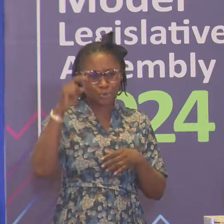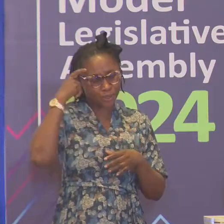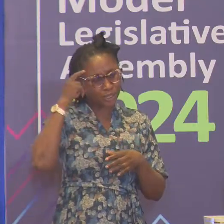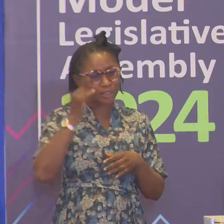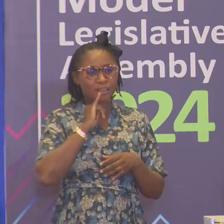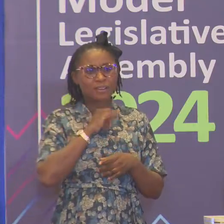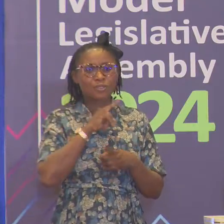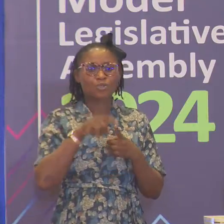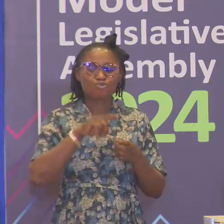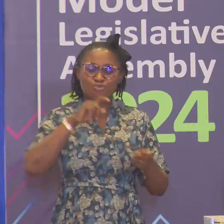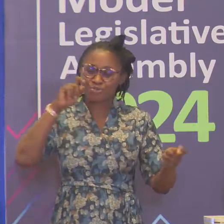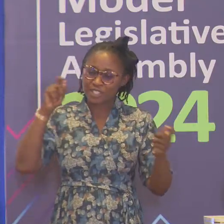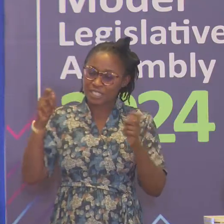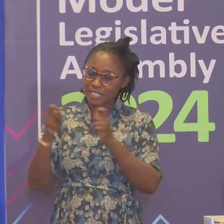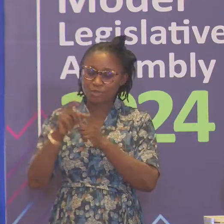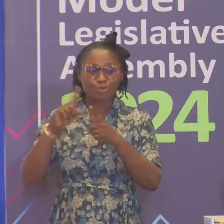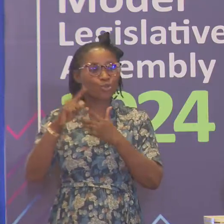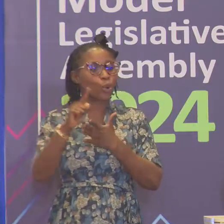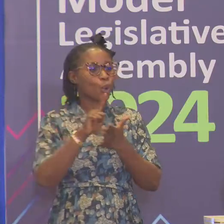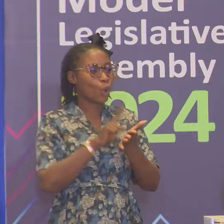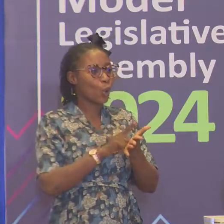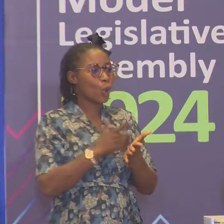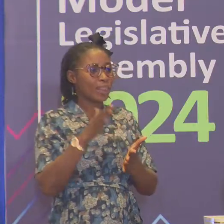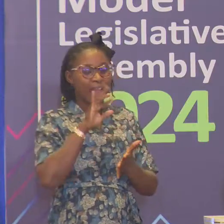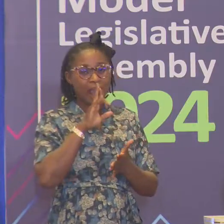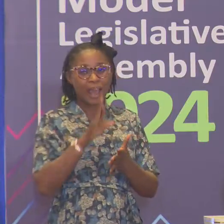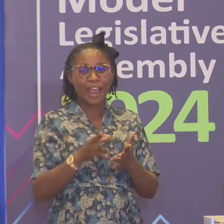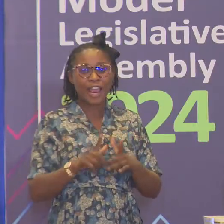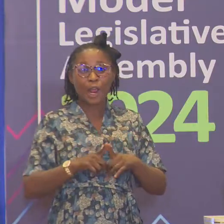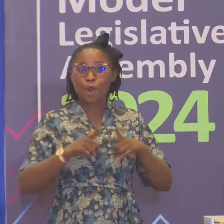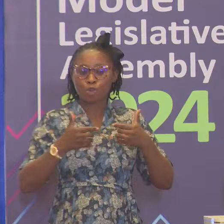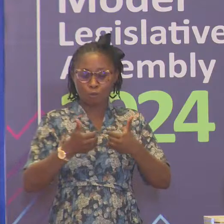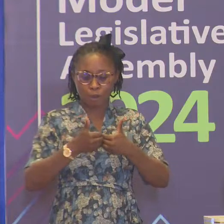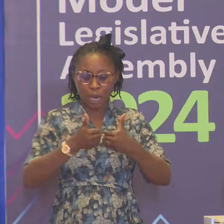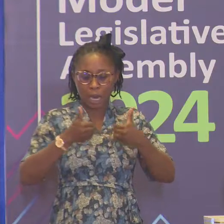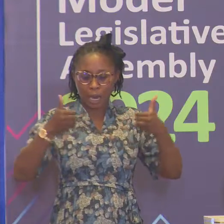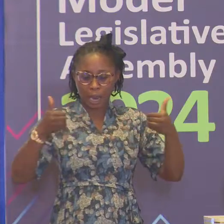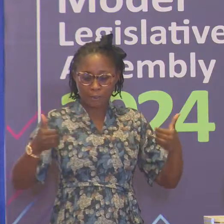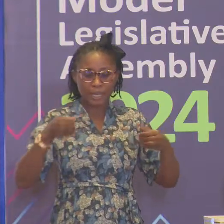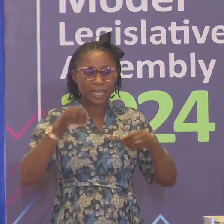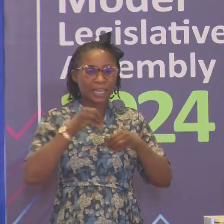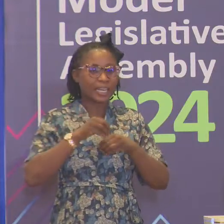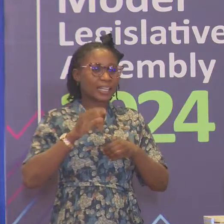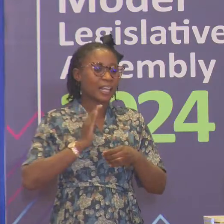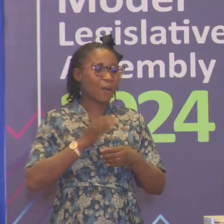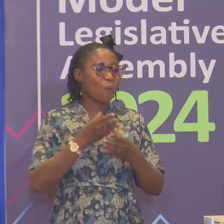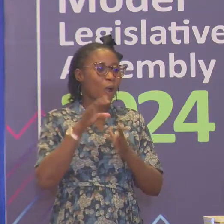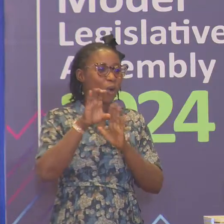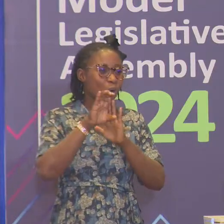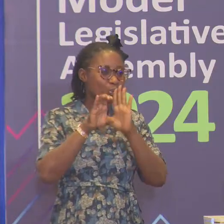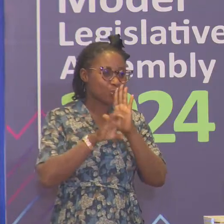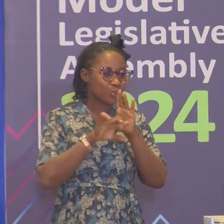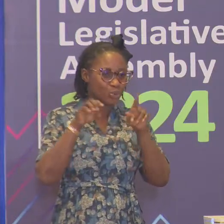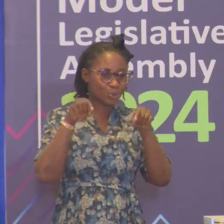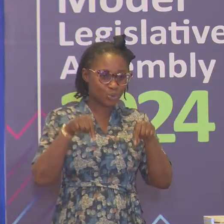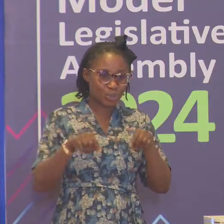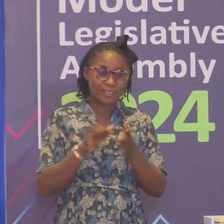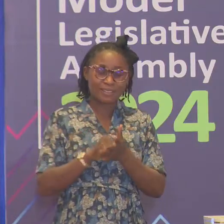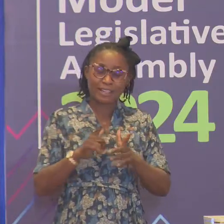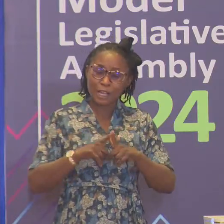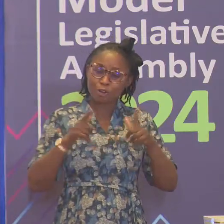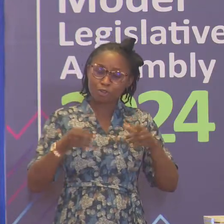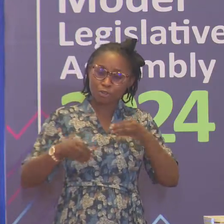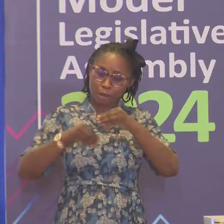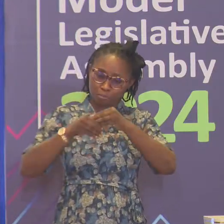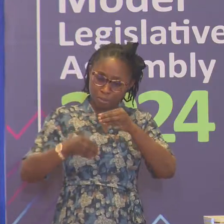it's converted to law. And there are so much gap in our constitution today that we need a lot of